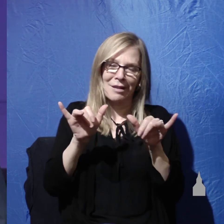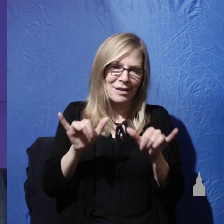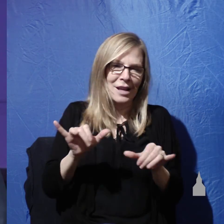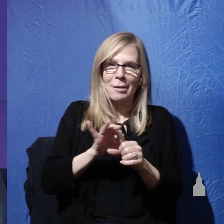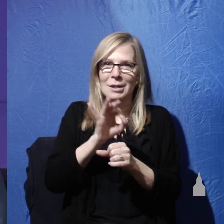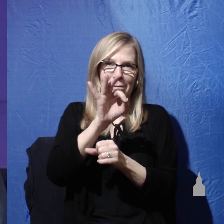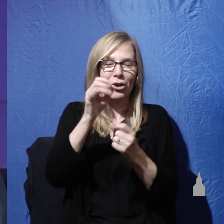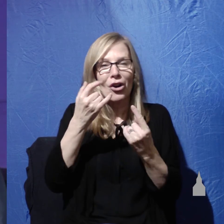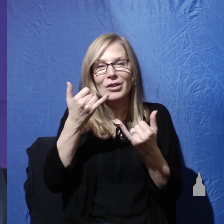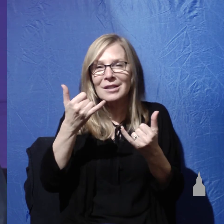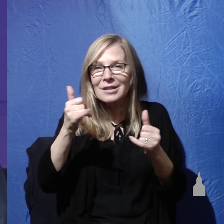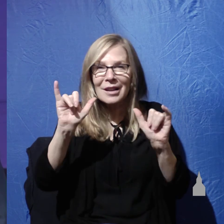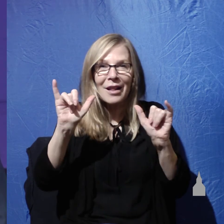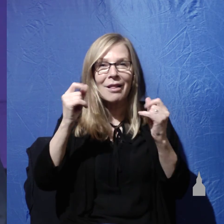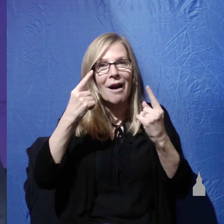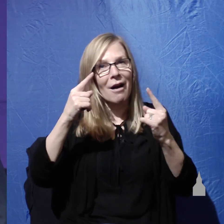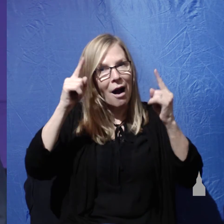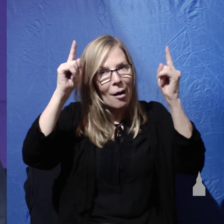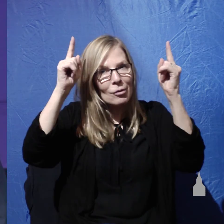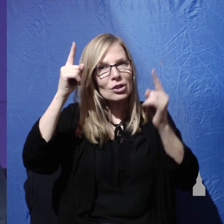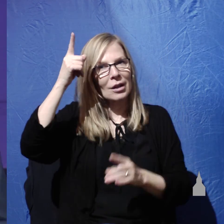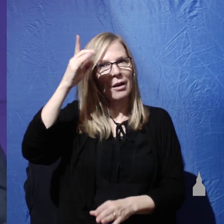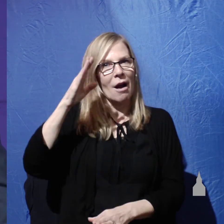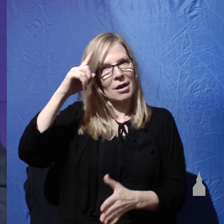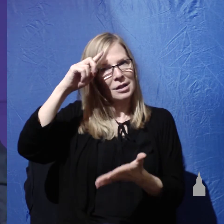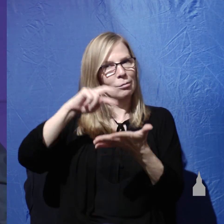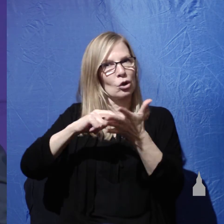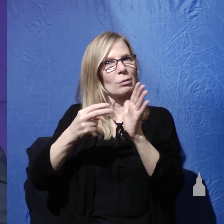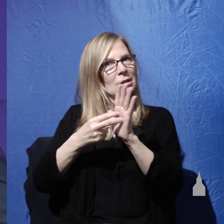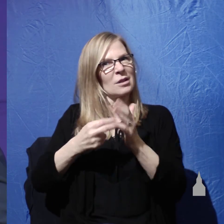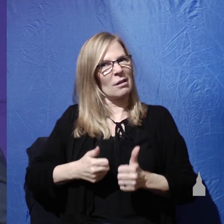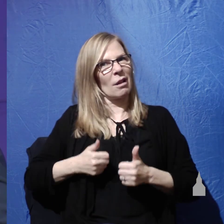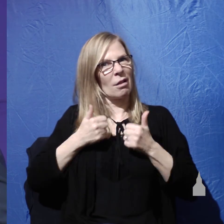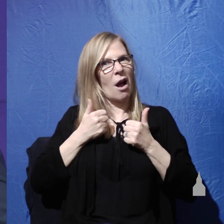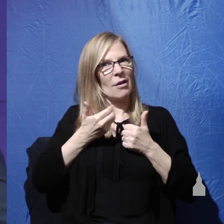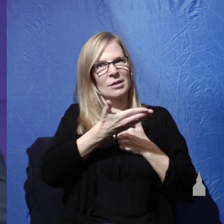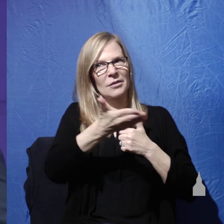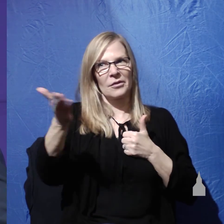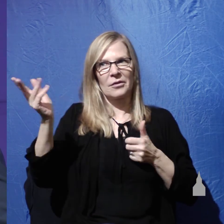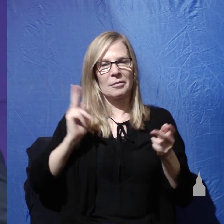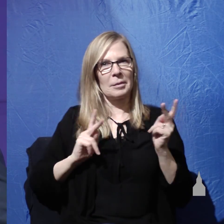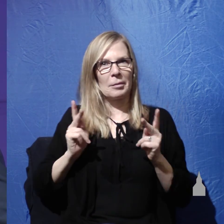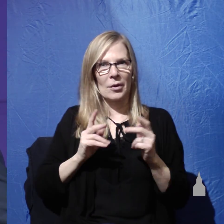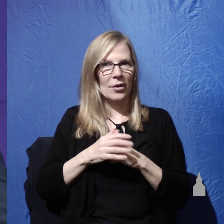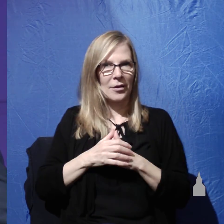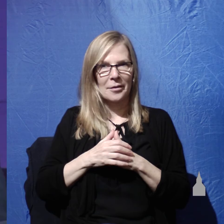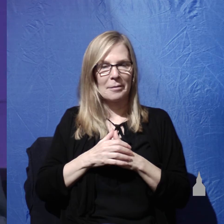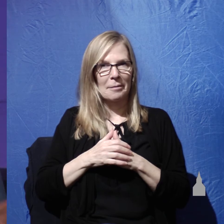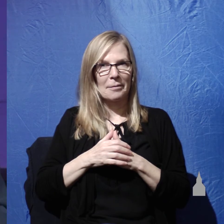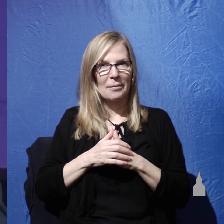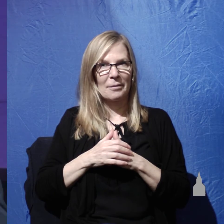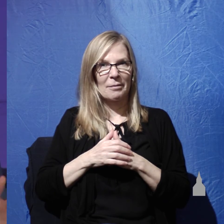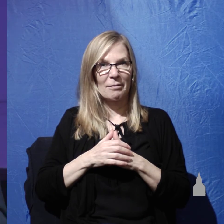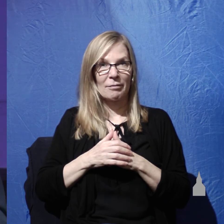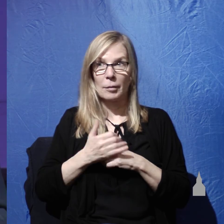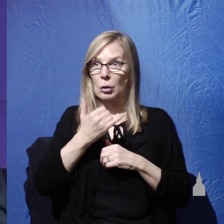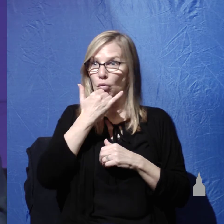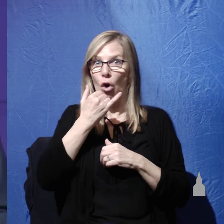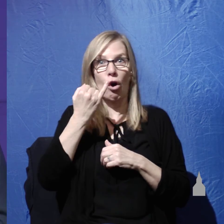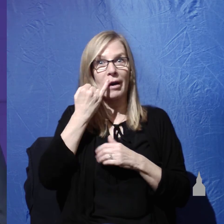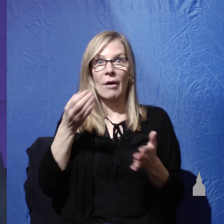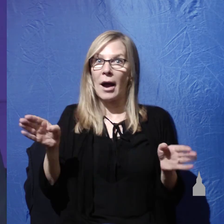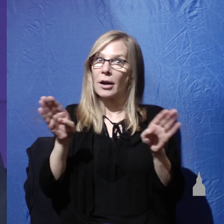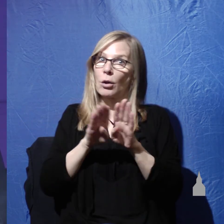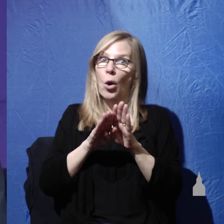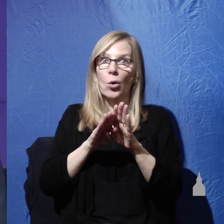still accomplishing the purposes of God in the lives of men. It would be wrong of me to